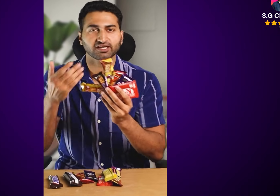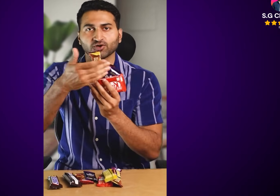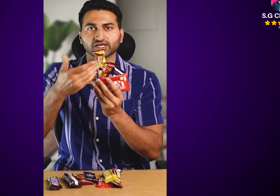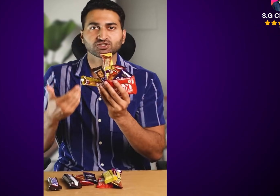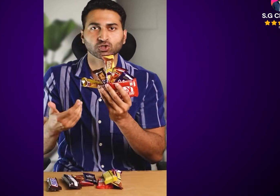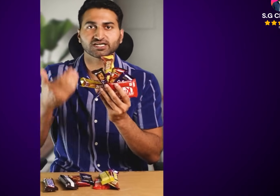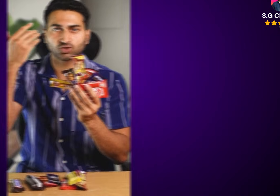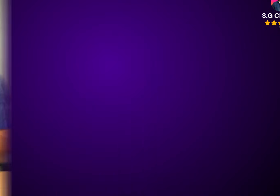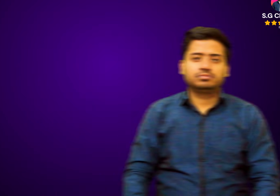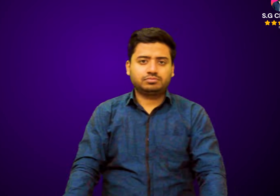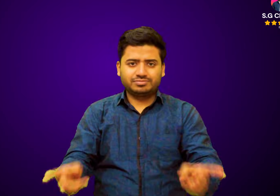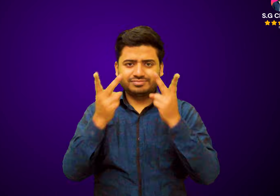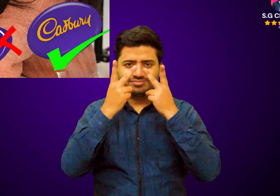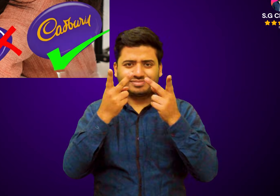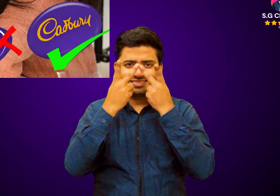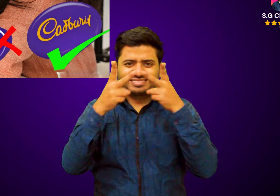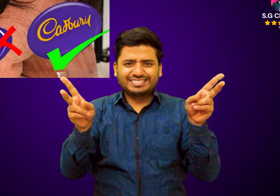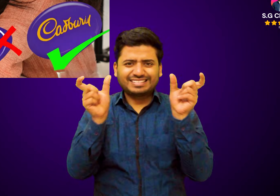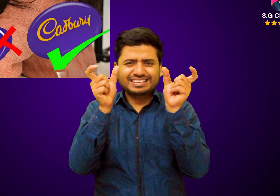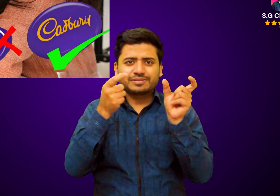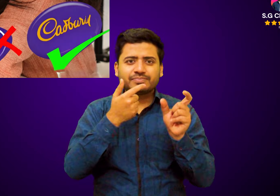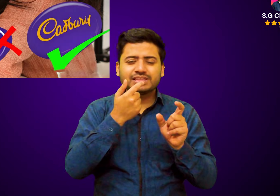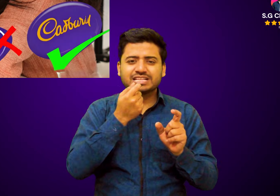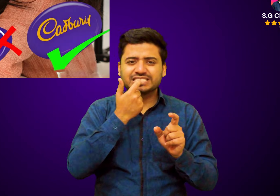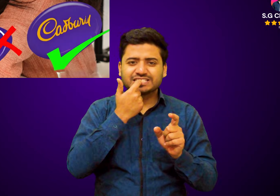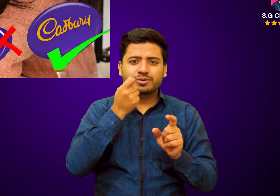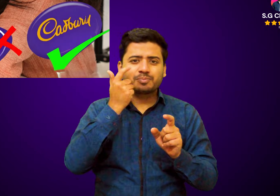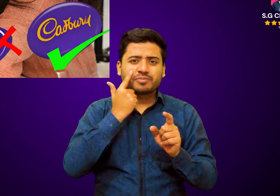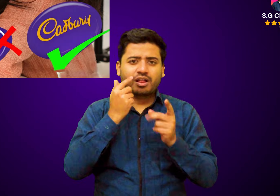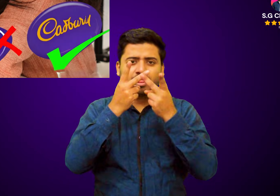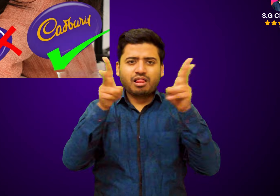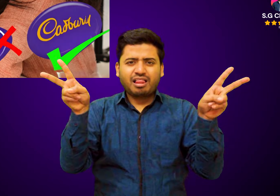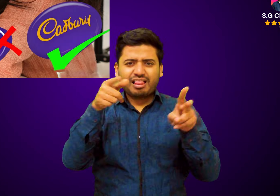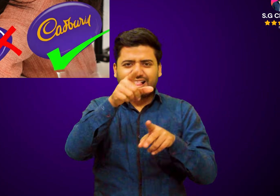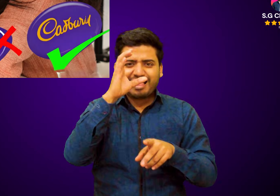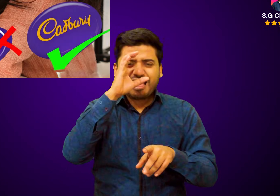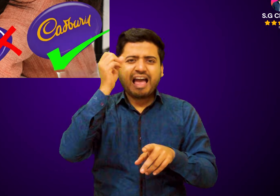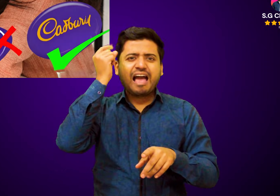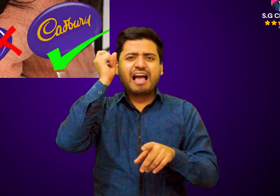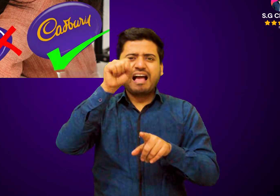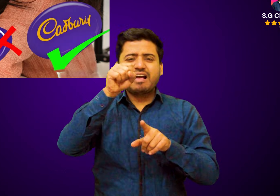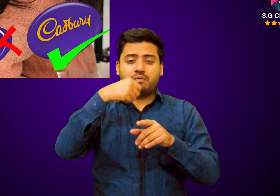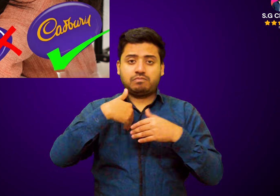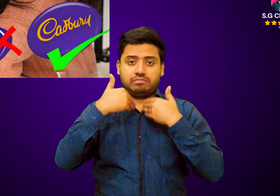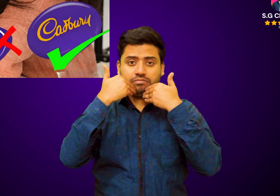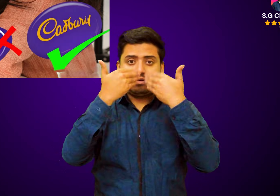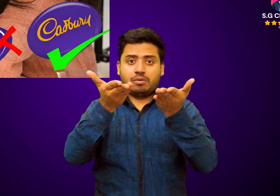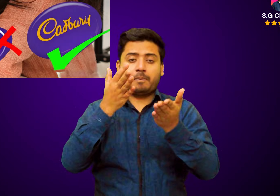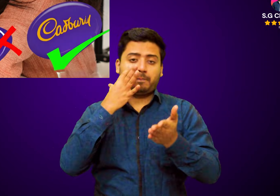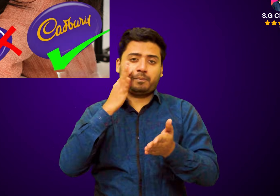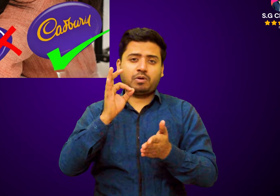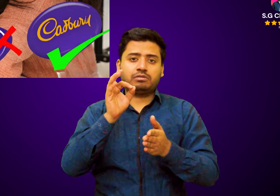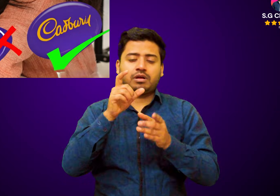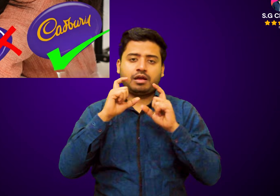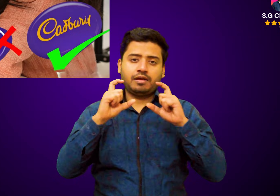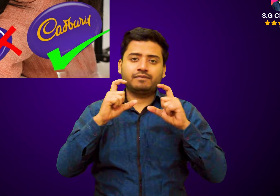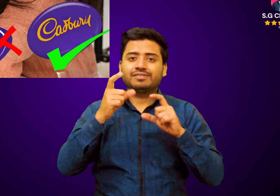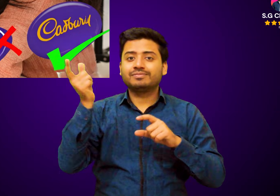or 99% bitter, which typically contain higher cocoa solids and less sugar. Imported bars. Some retailers